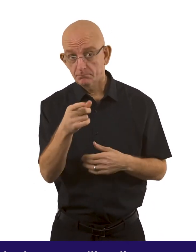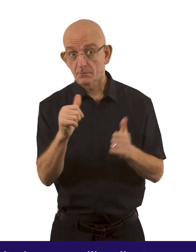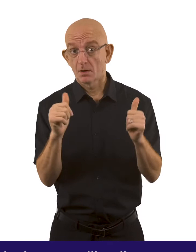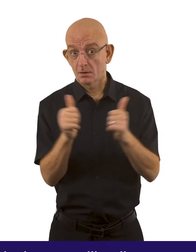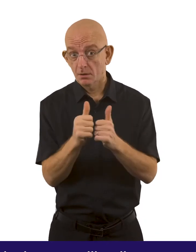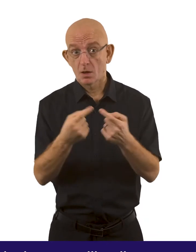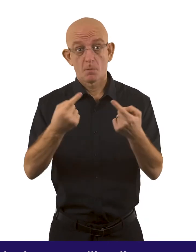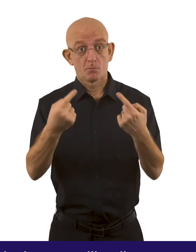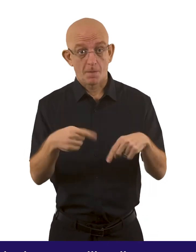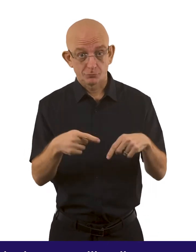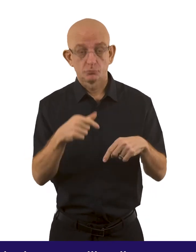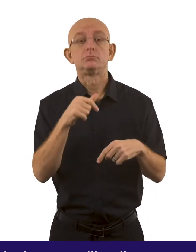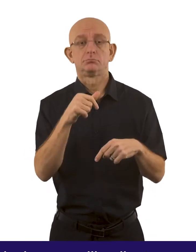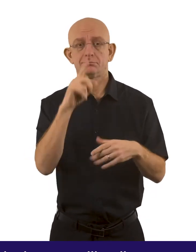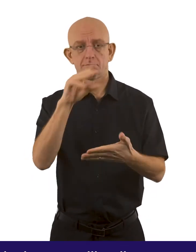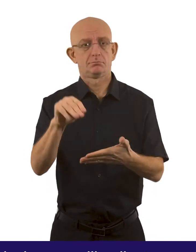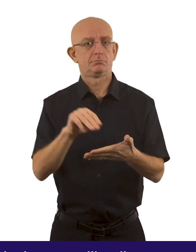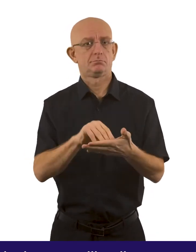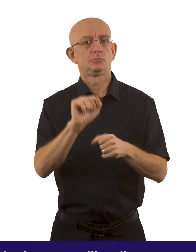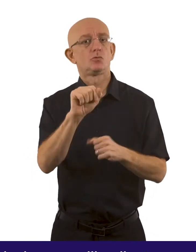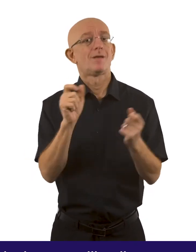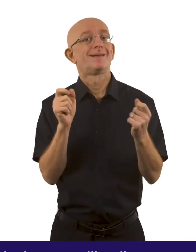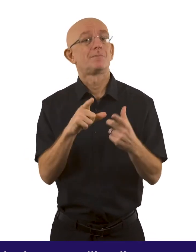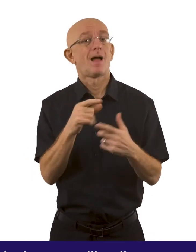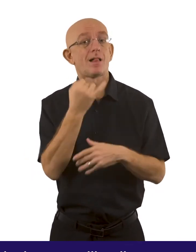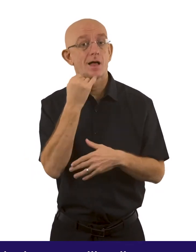With your permission, we will collect your email address.